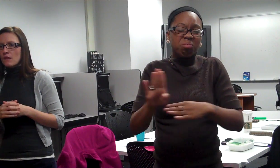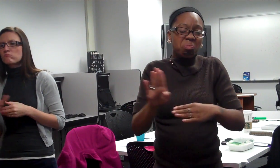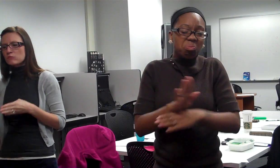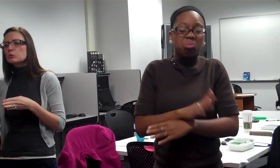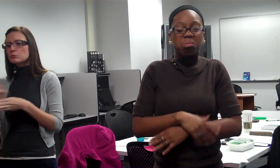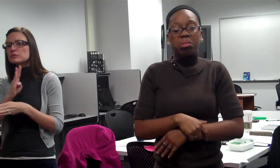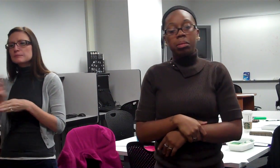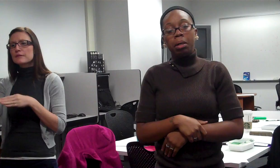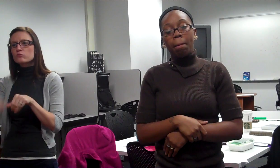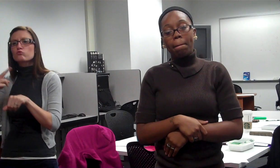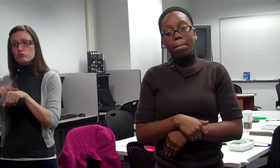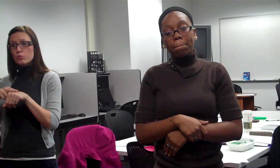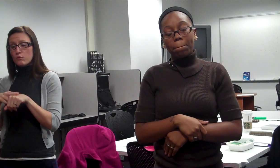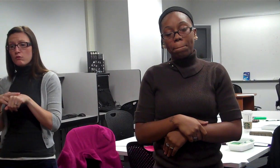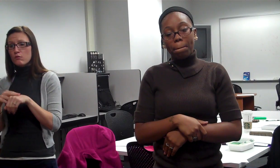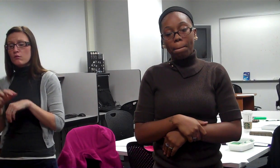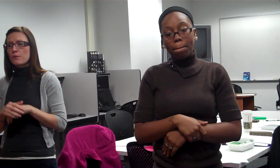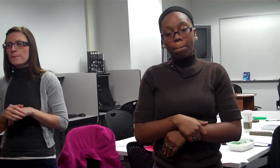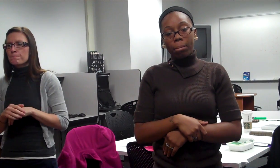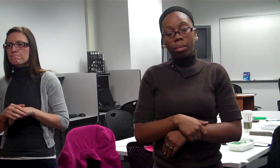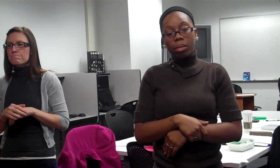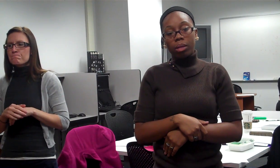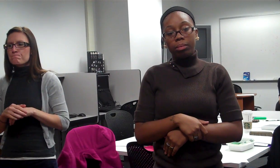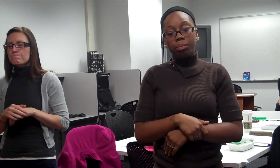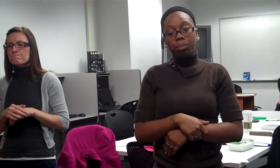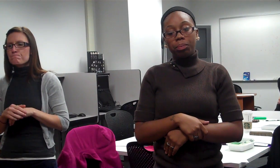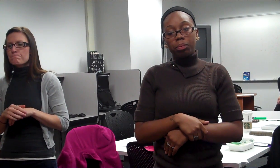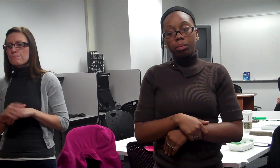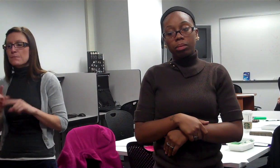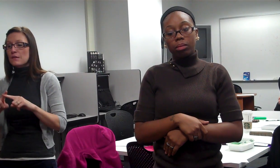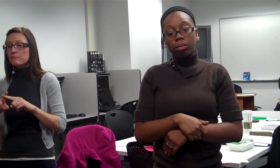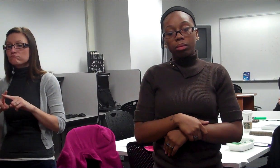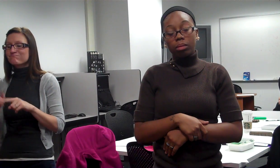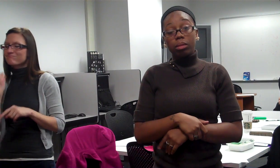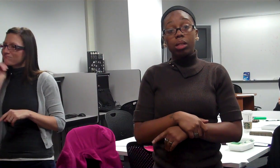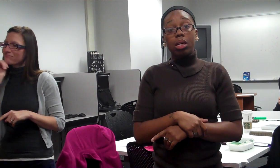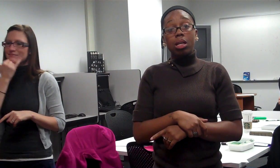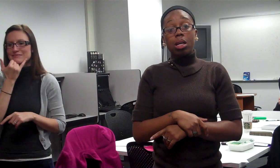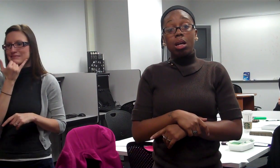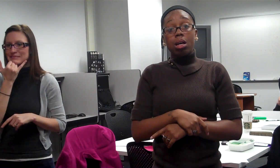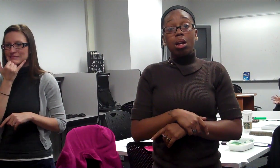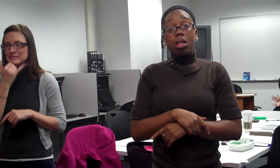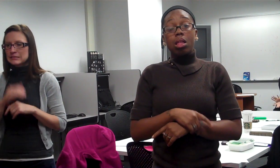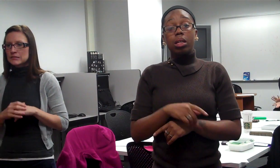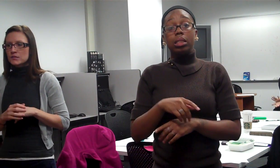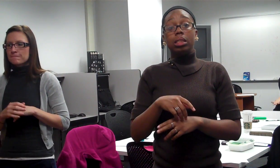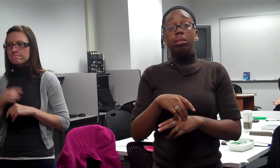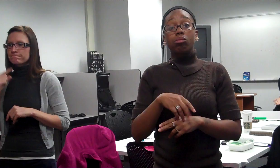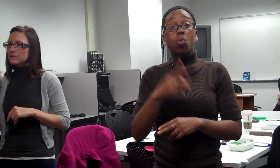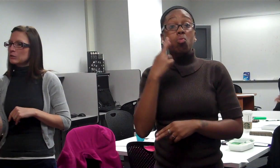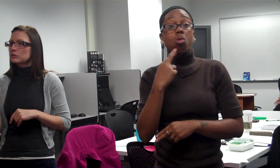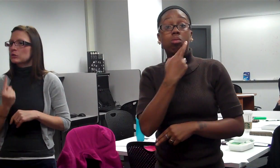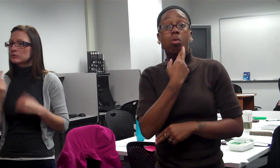but they said they could only sit all 15 of us at 2 different